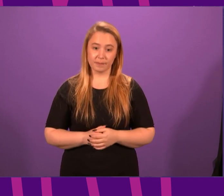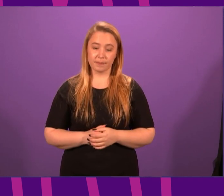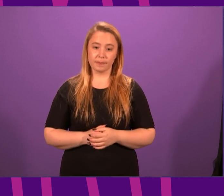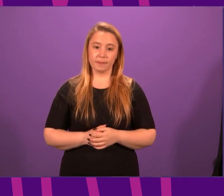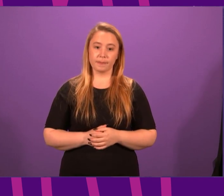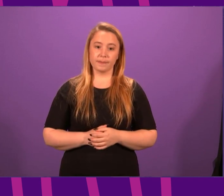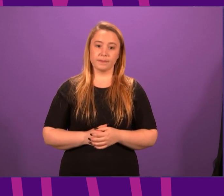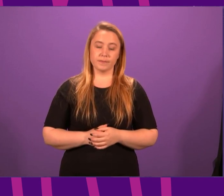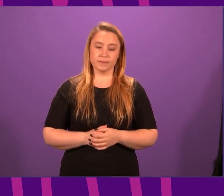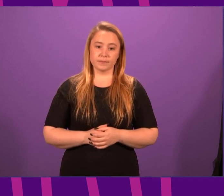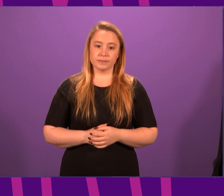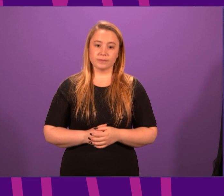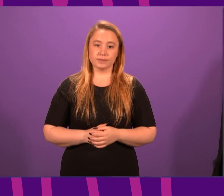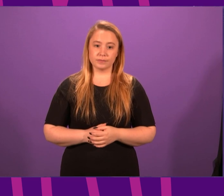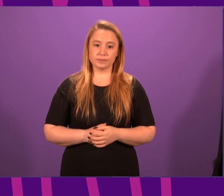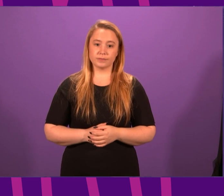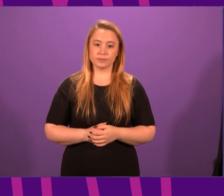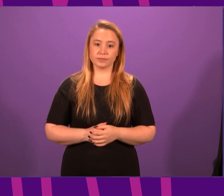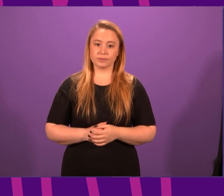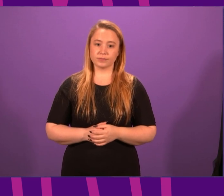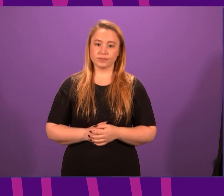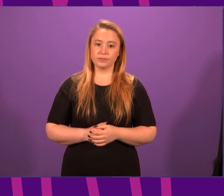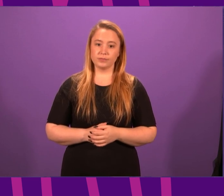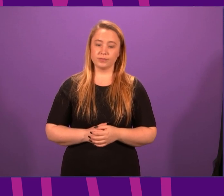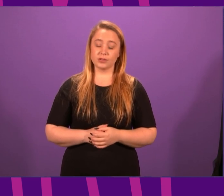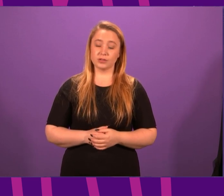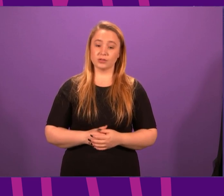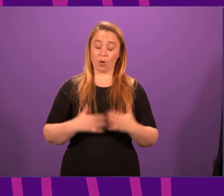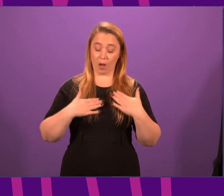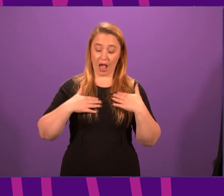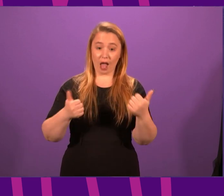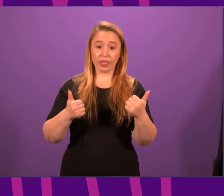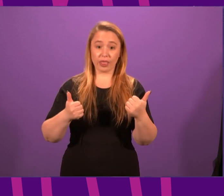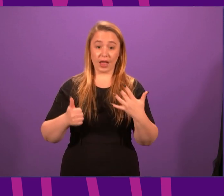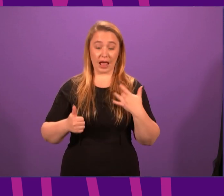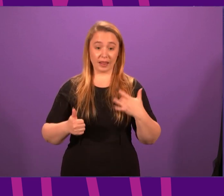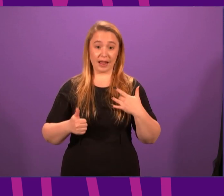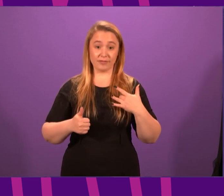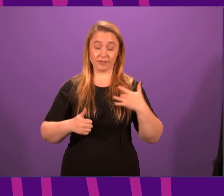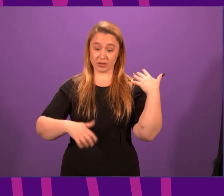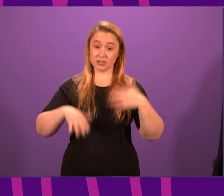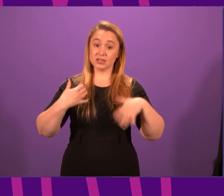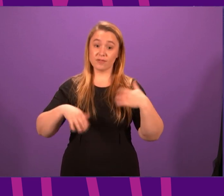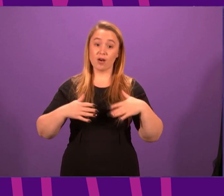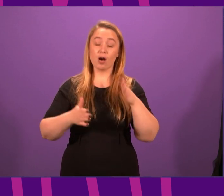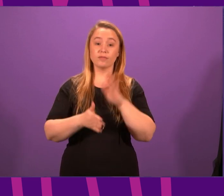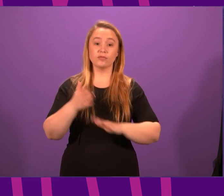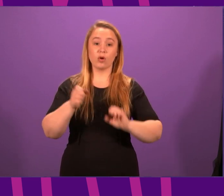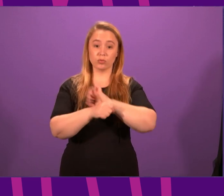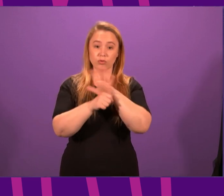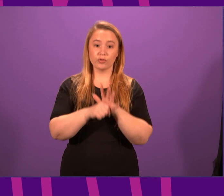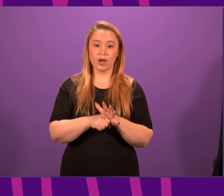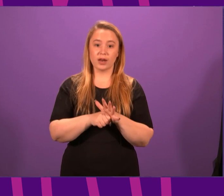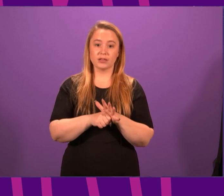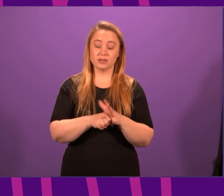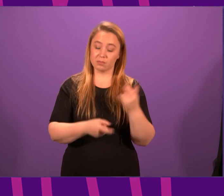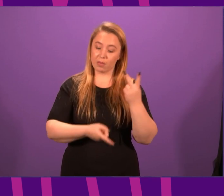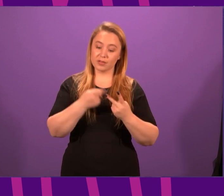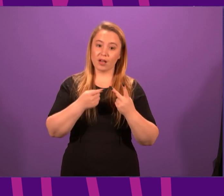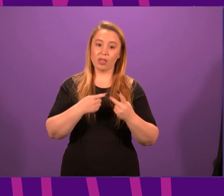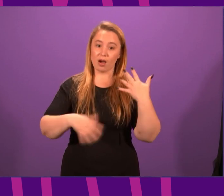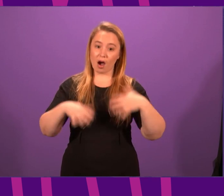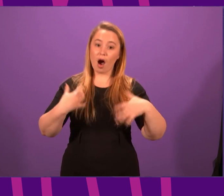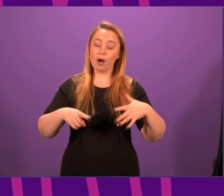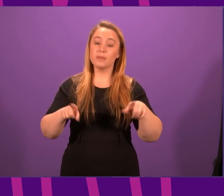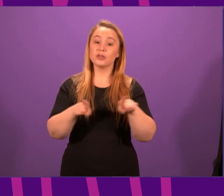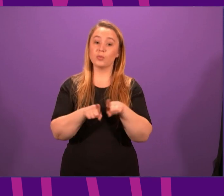to tackle the direct and very real harm to health and life caused by COVID, it's crucial to recognise the wider health harms that will